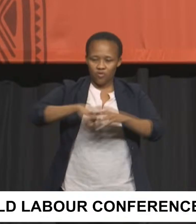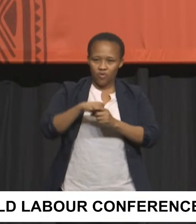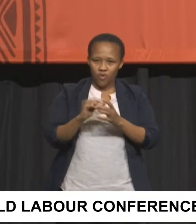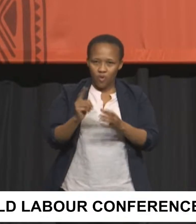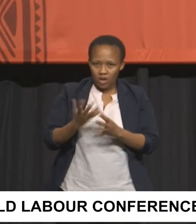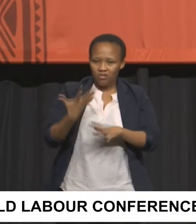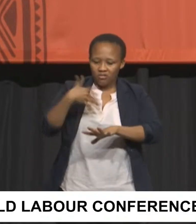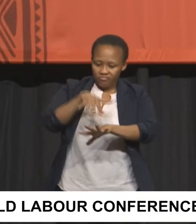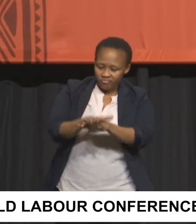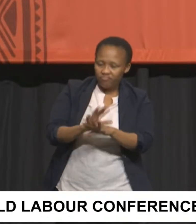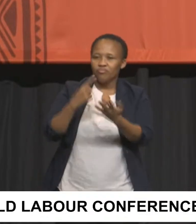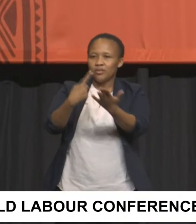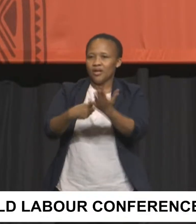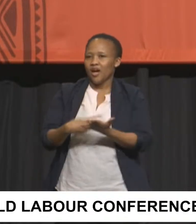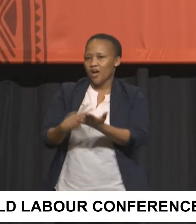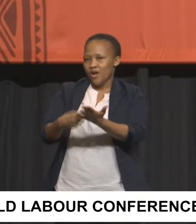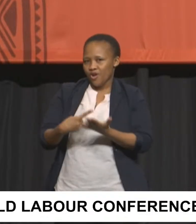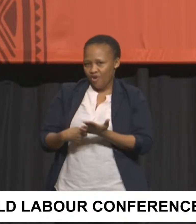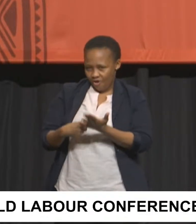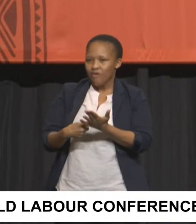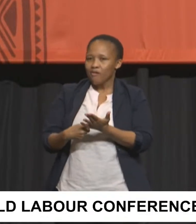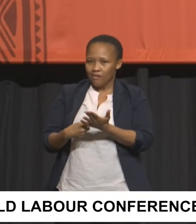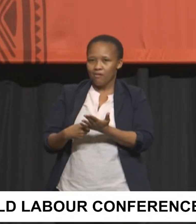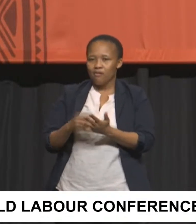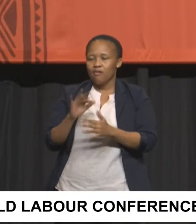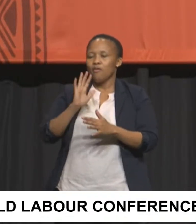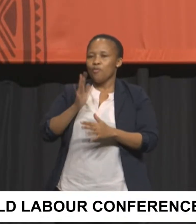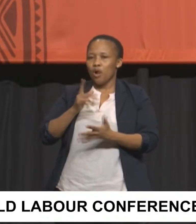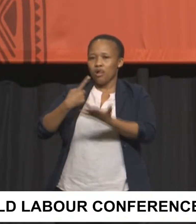dialogue, where delegates will discuss